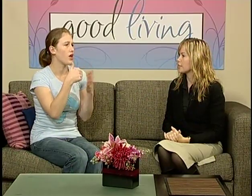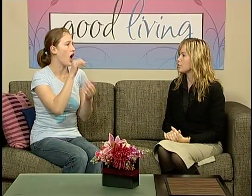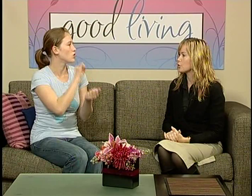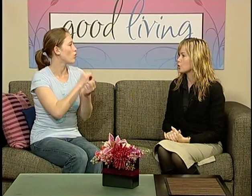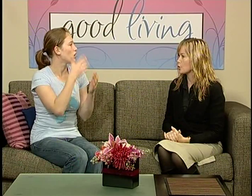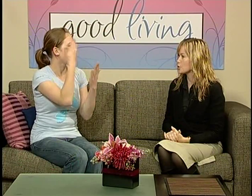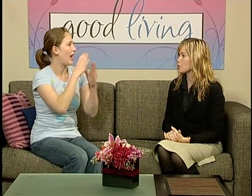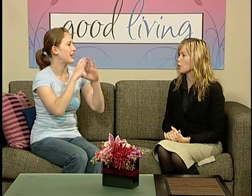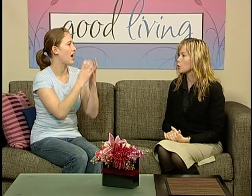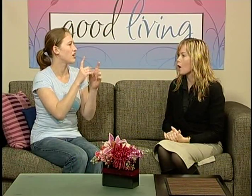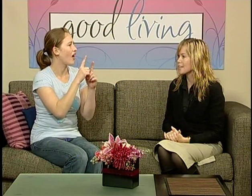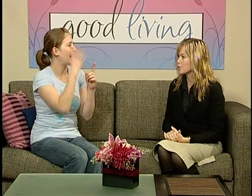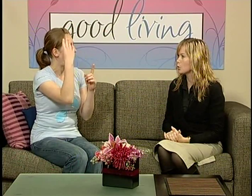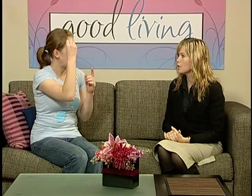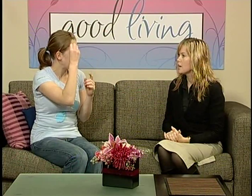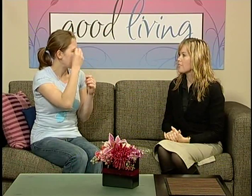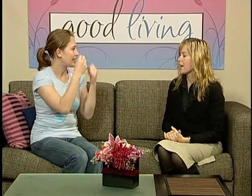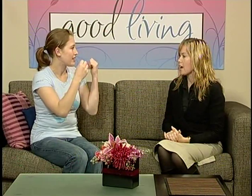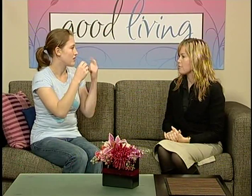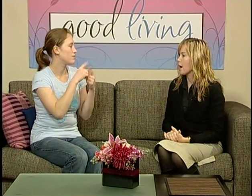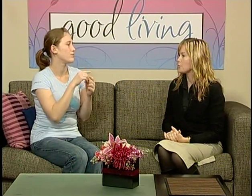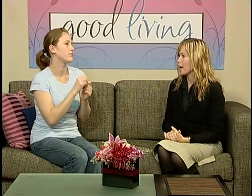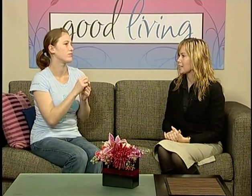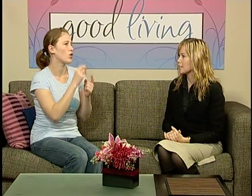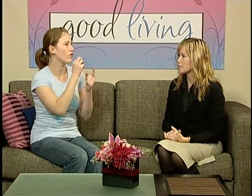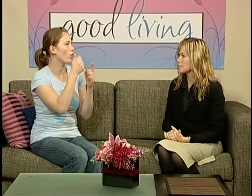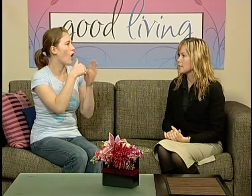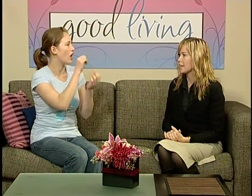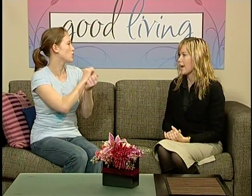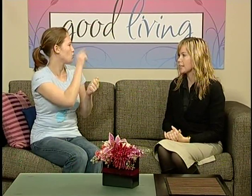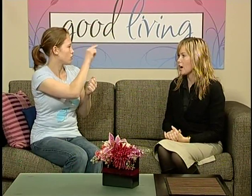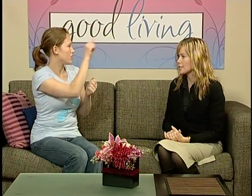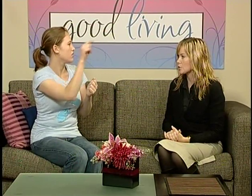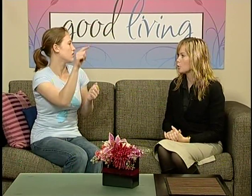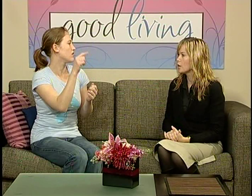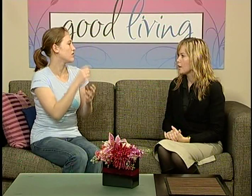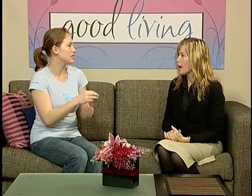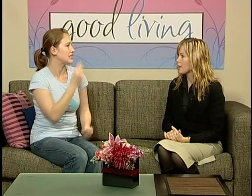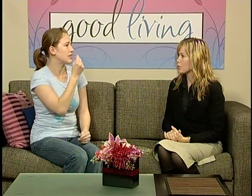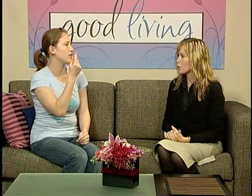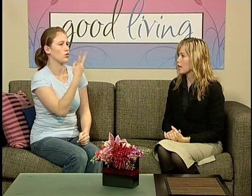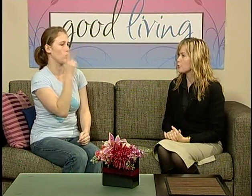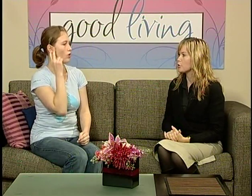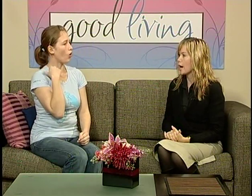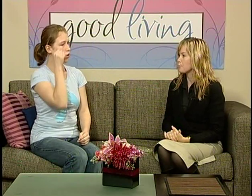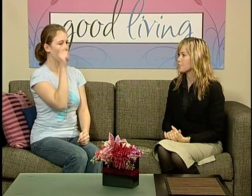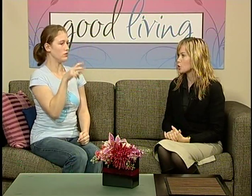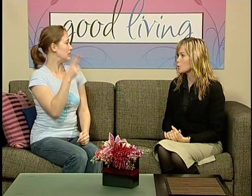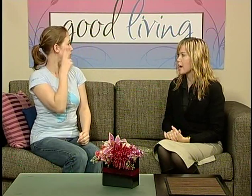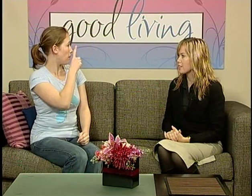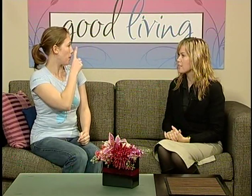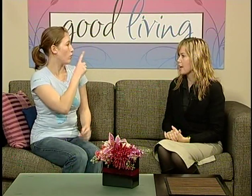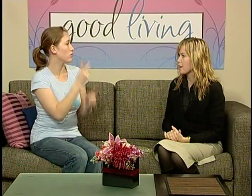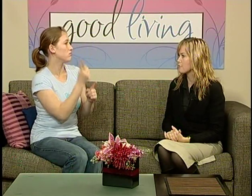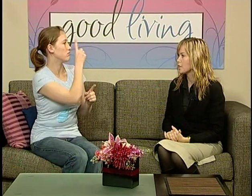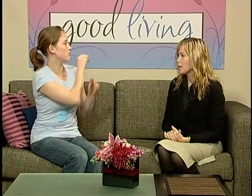You can go to your local high school. They have night classes like Hagley High School. There are quite a few schools